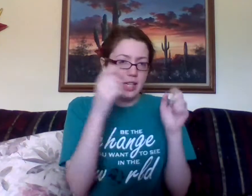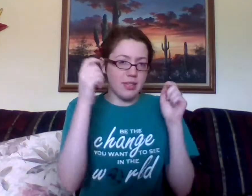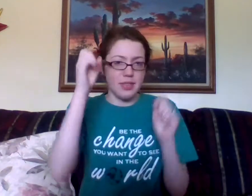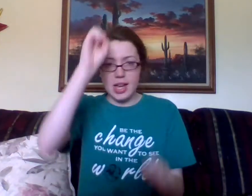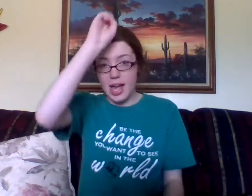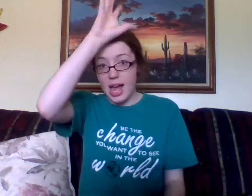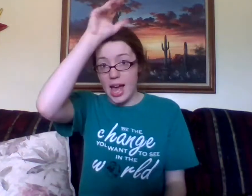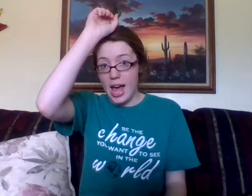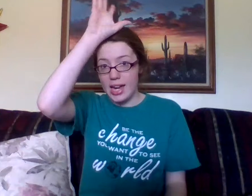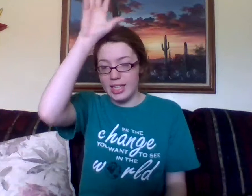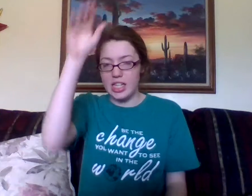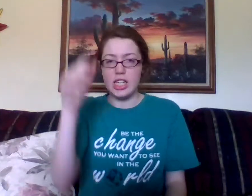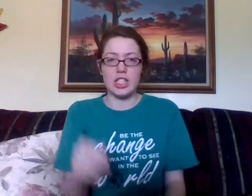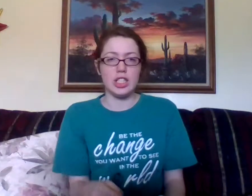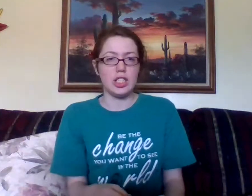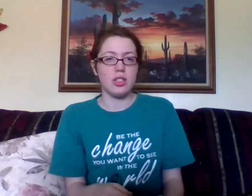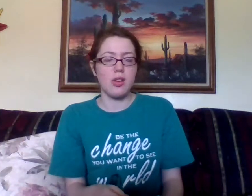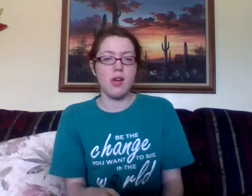preconceived ideas,